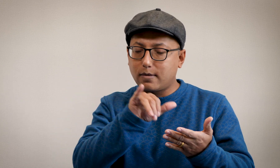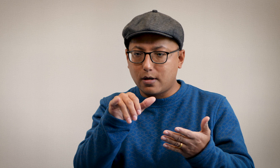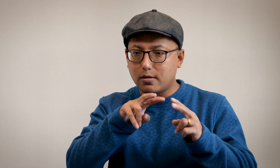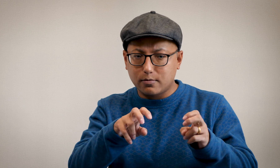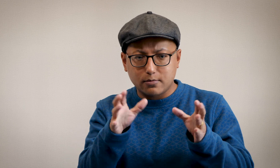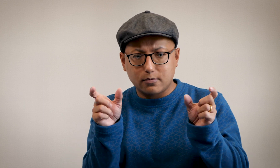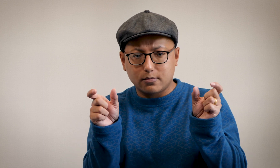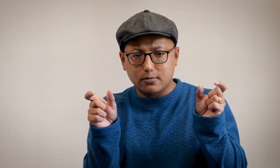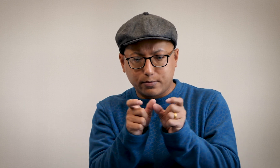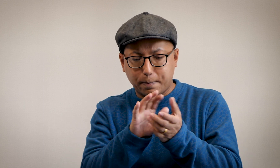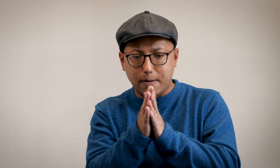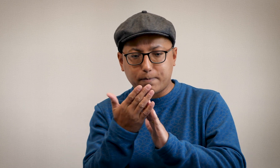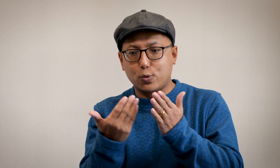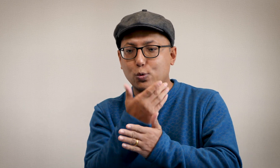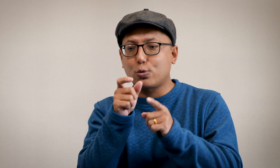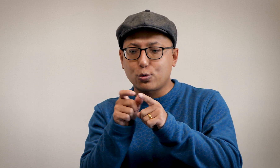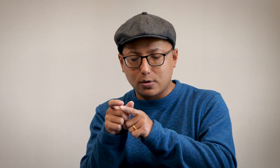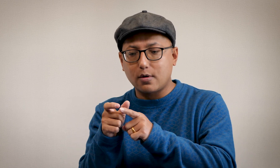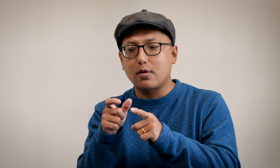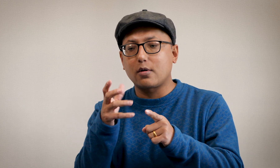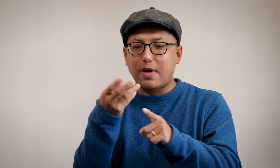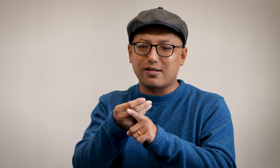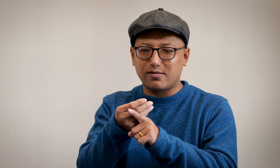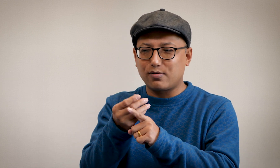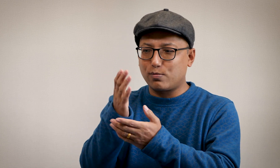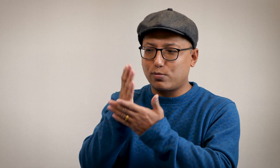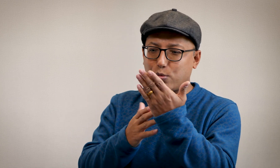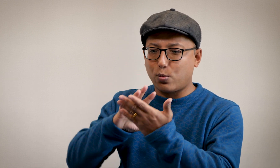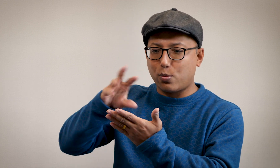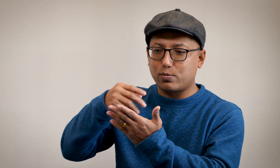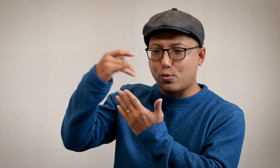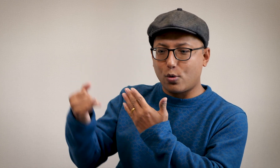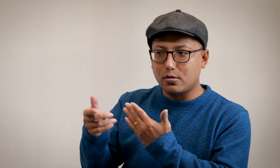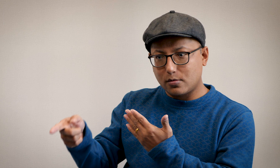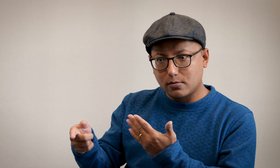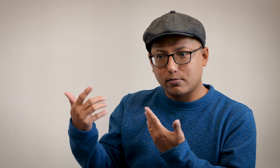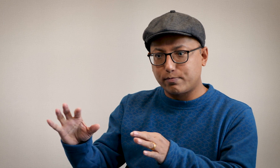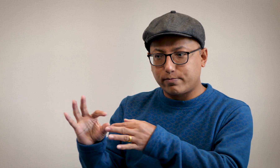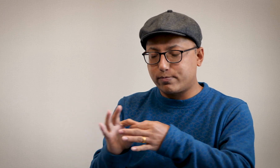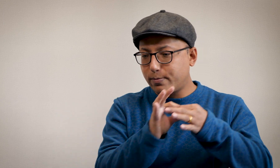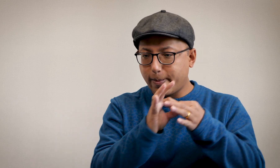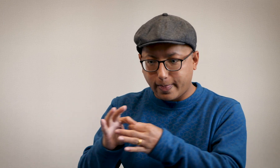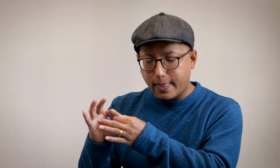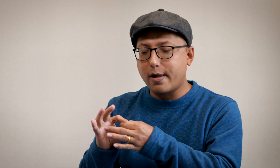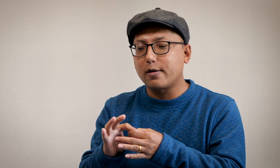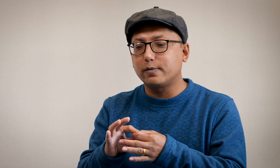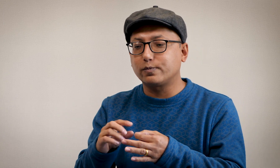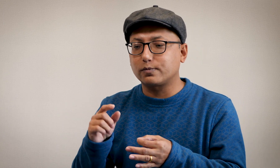So that's an example of something that I was researching related to Nepali Sign Language. How two signs or two morphemes could become a word.